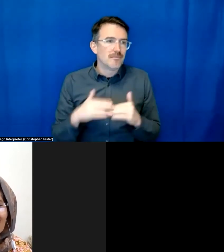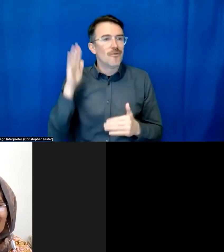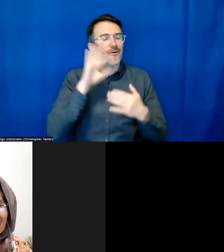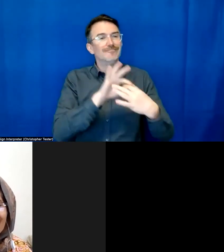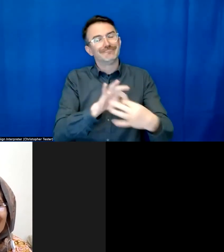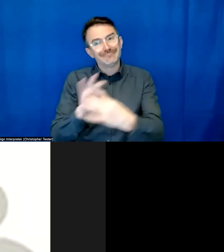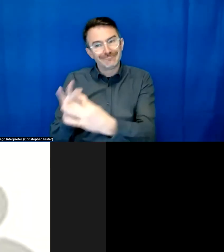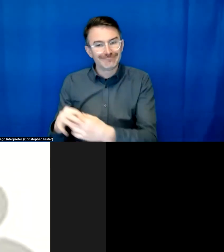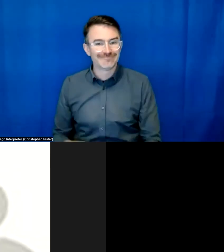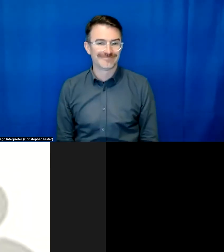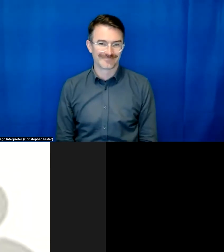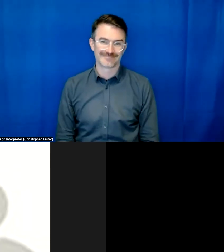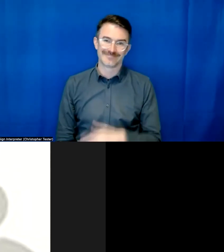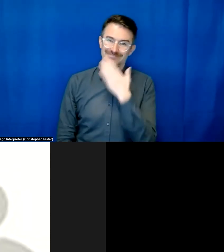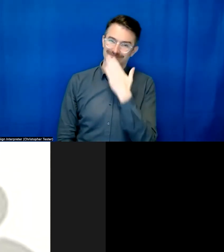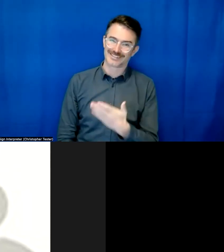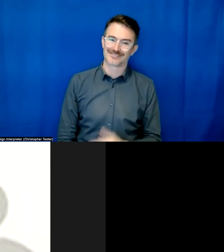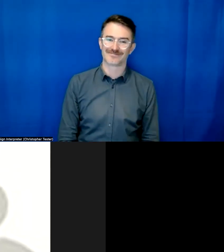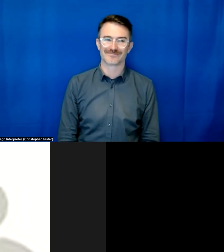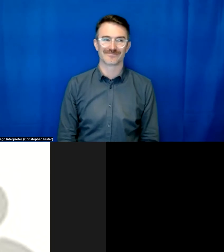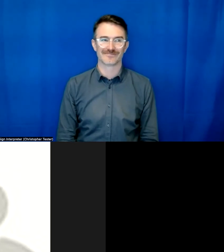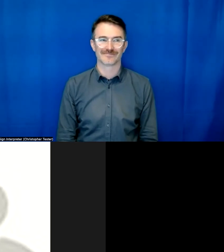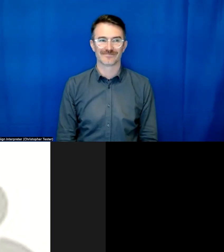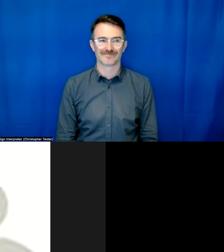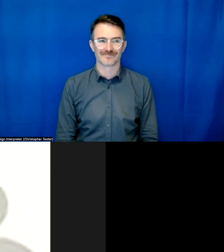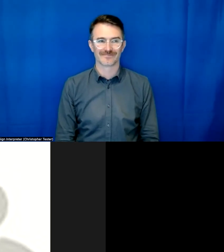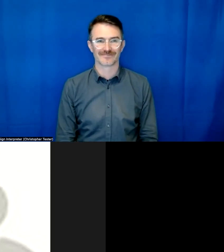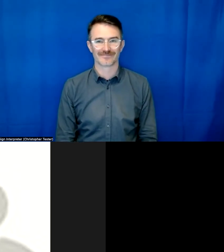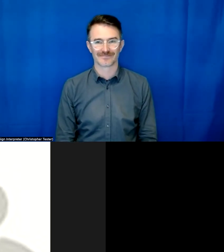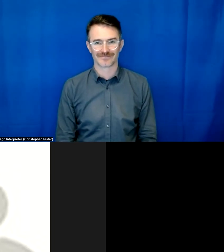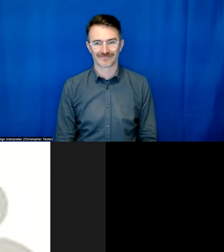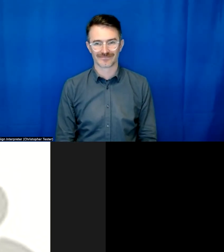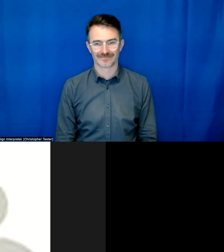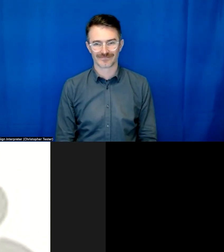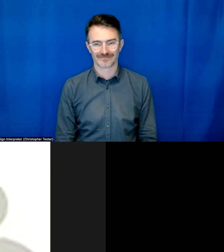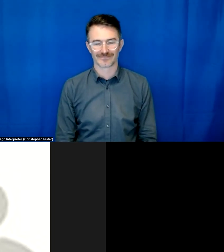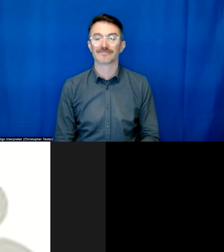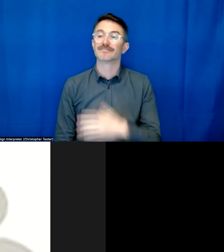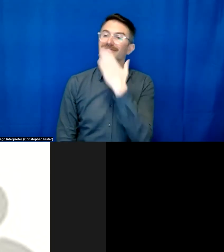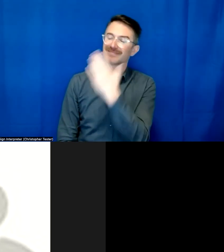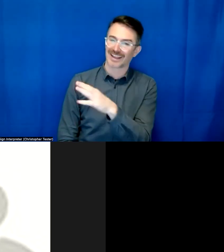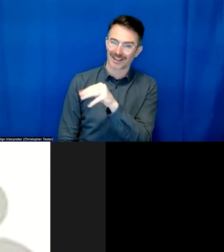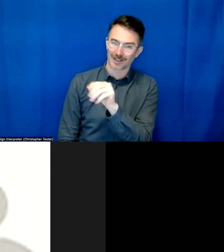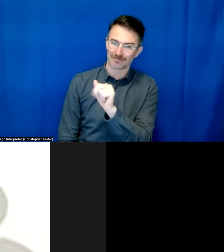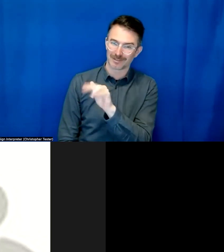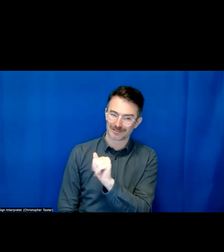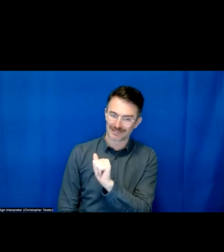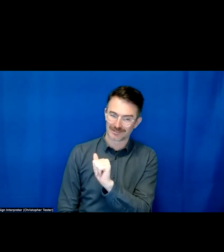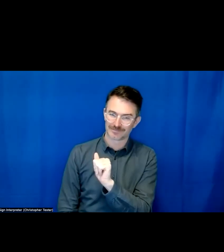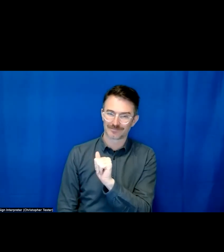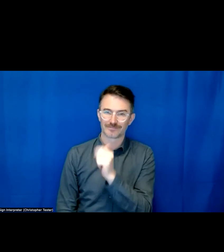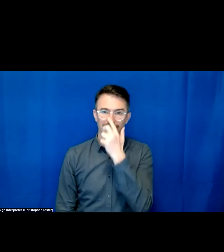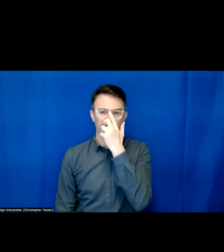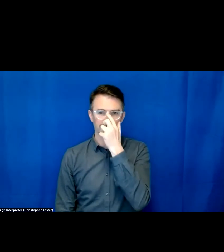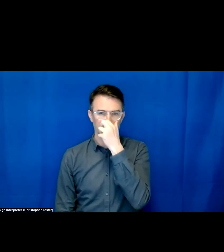Thank you. Thank you, Maria. So just to give a background, CSW is one district in South Sulawesi